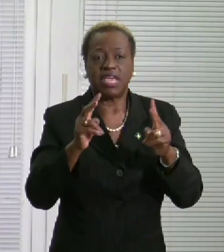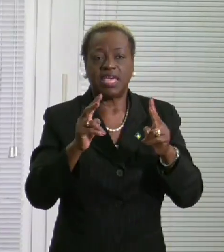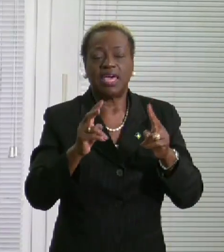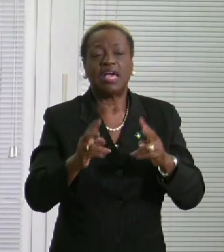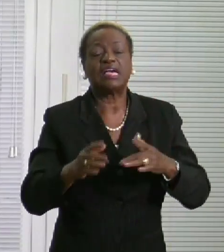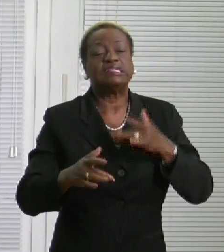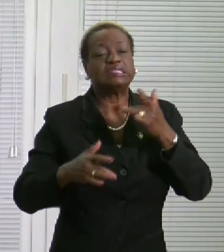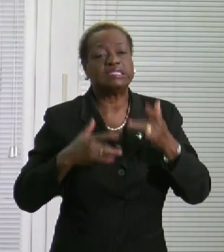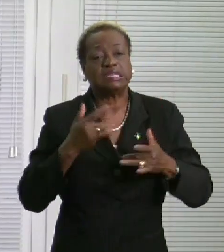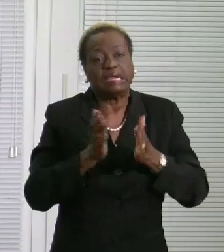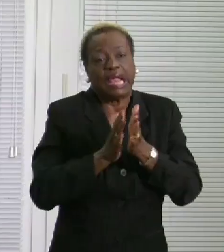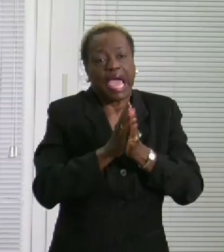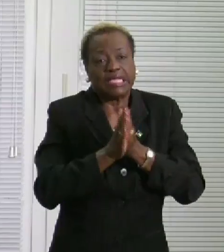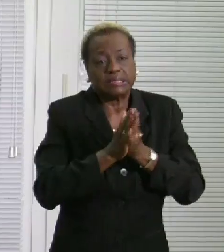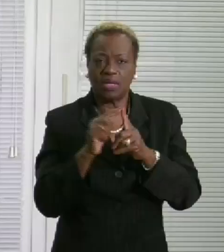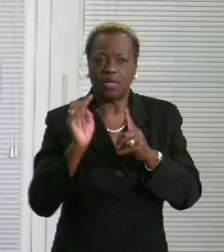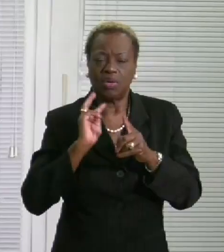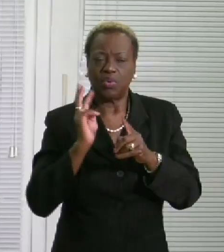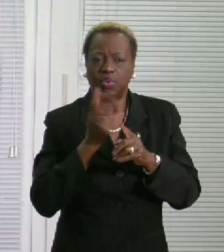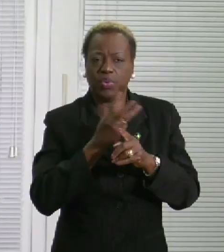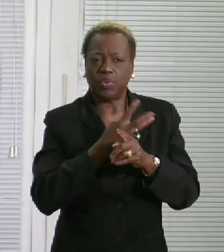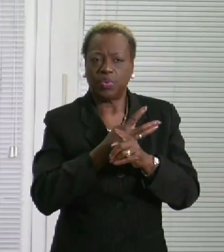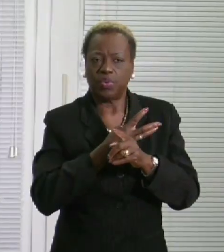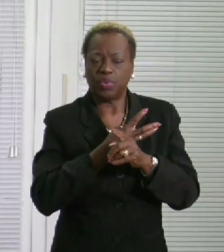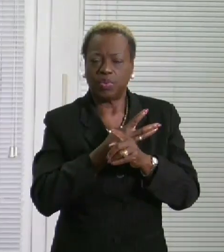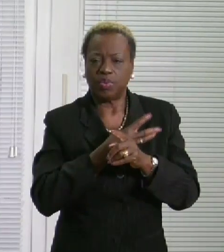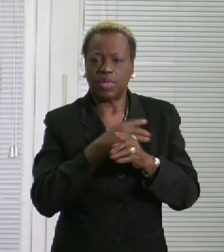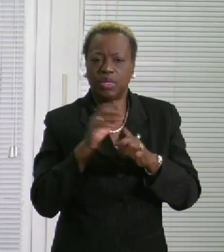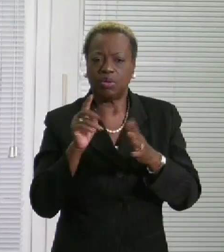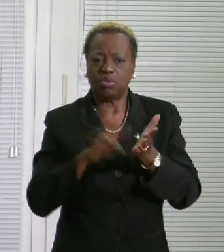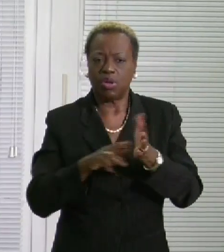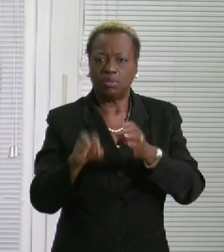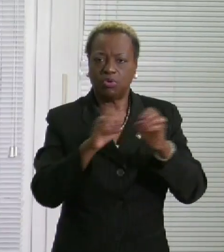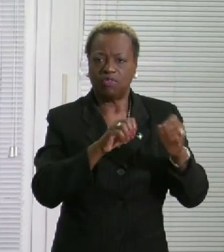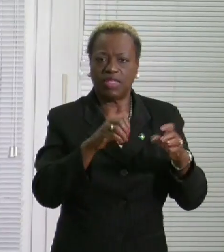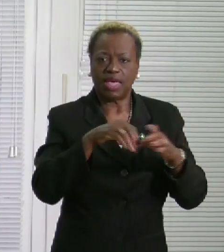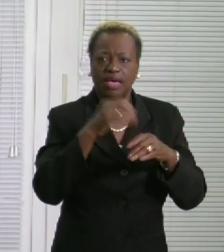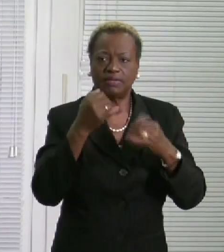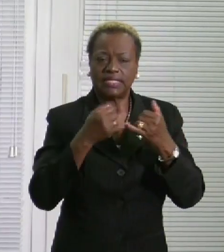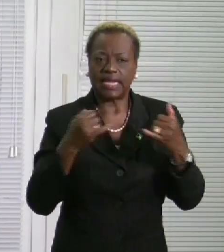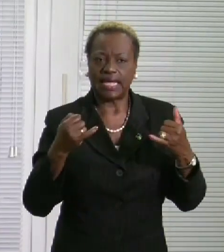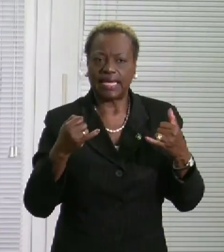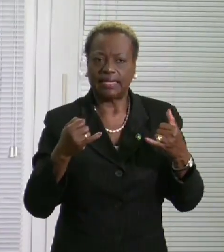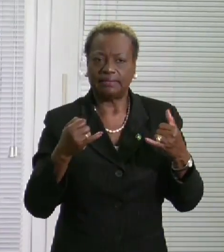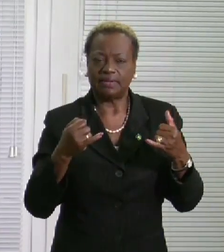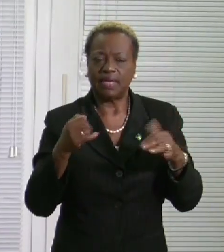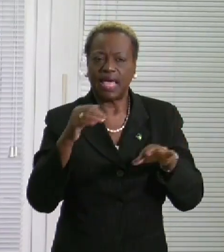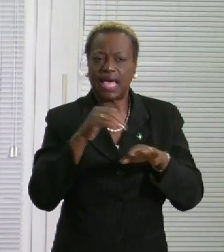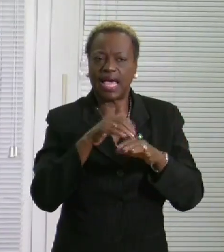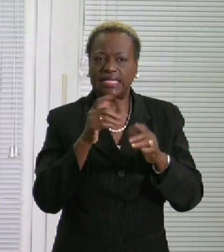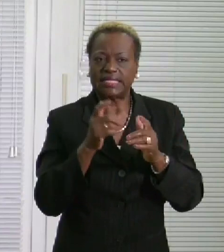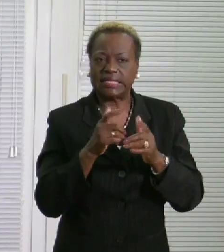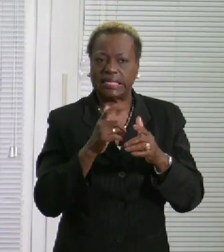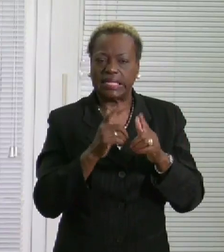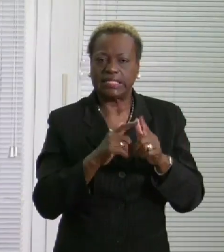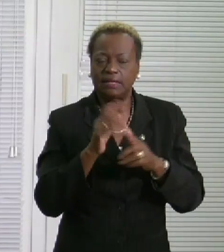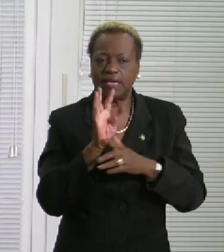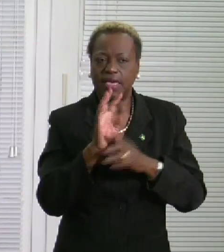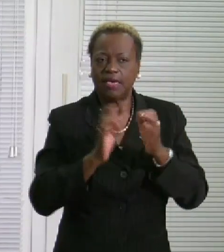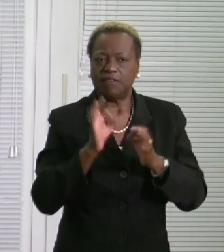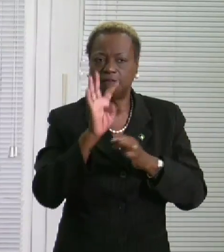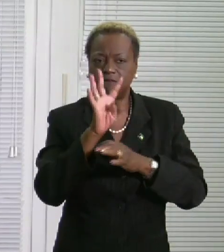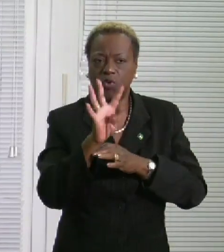about the exposure. We know, we can anticipate that at least on an average, if you have